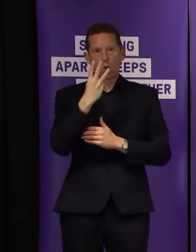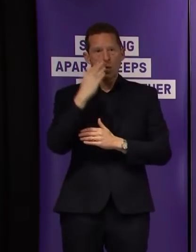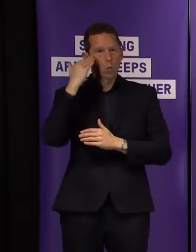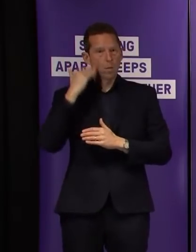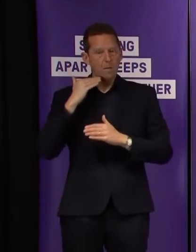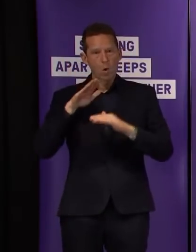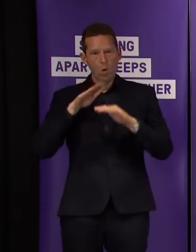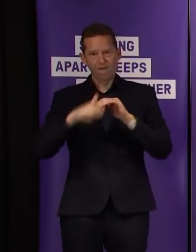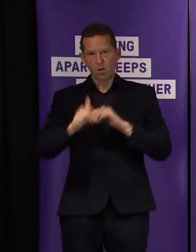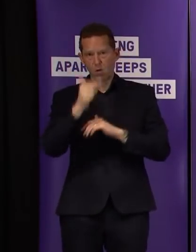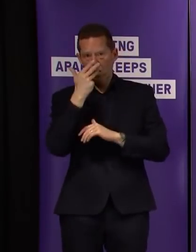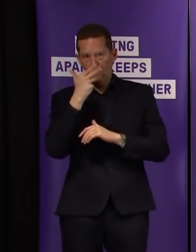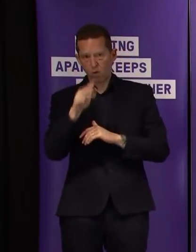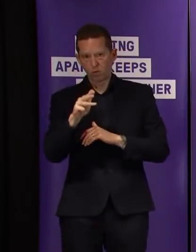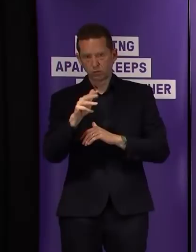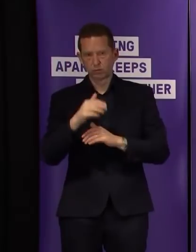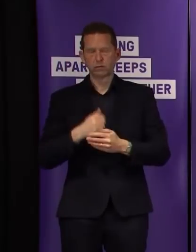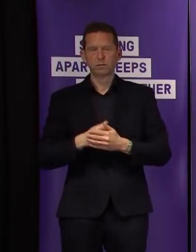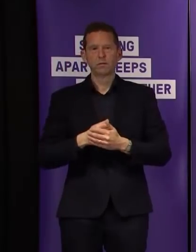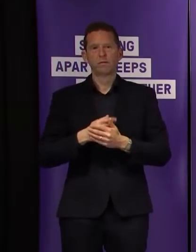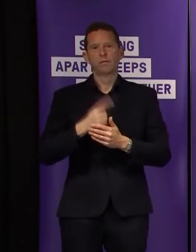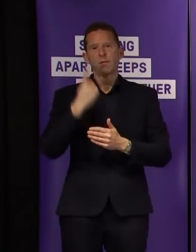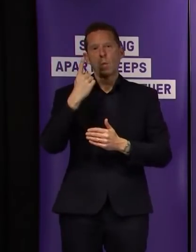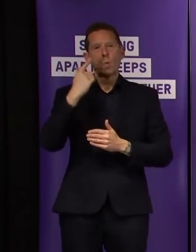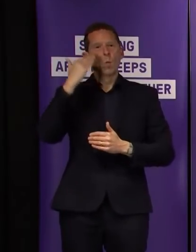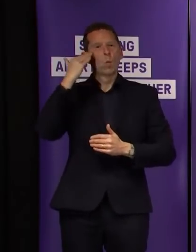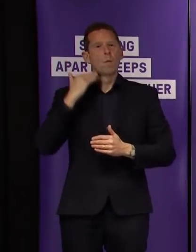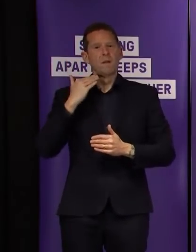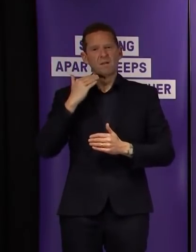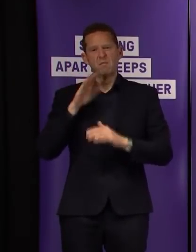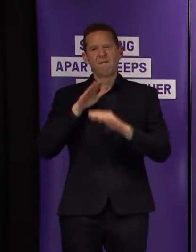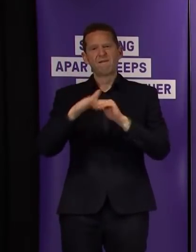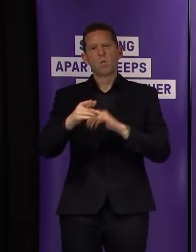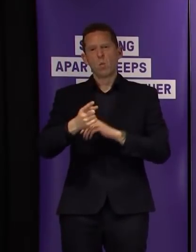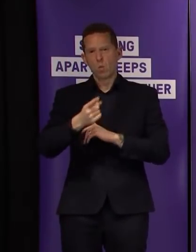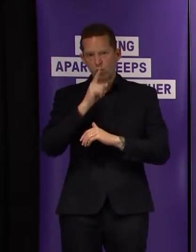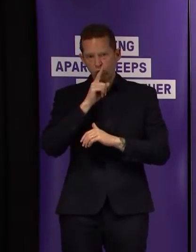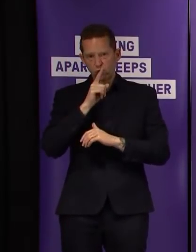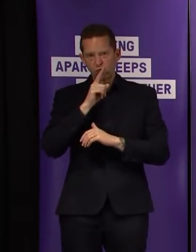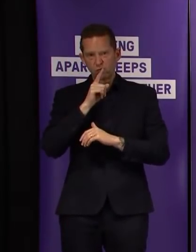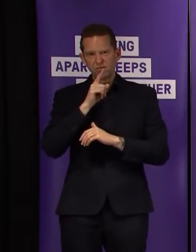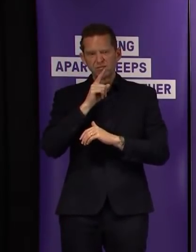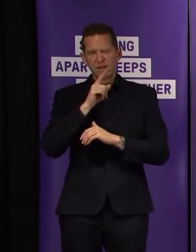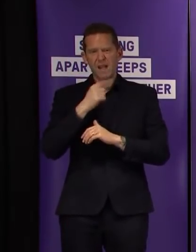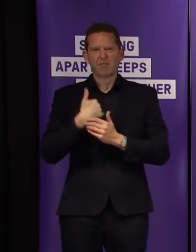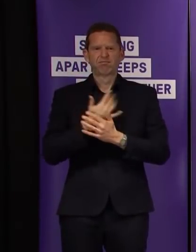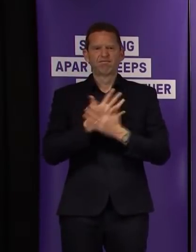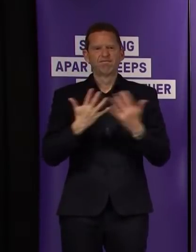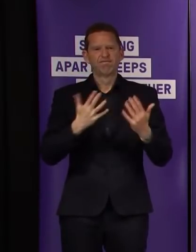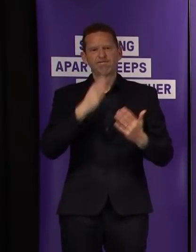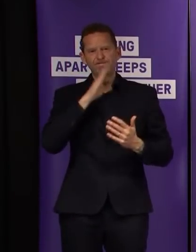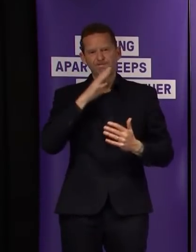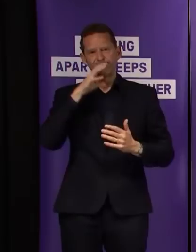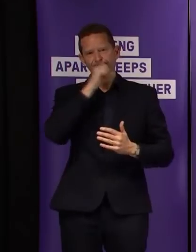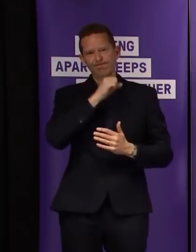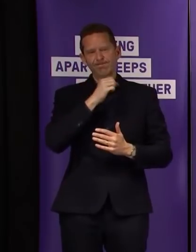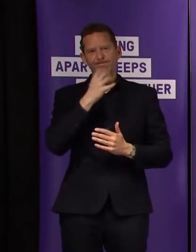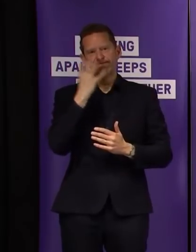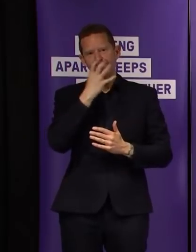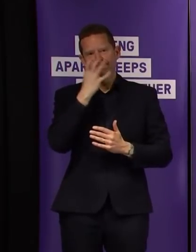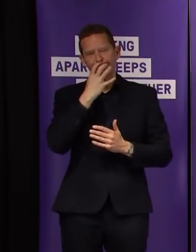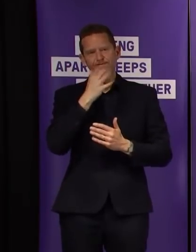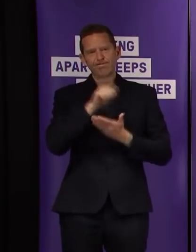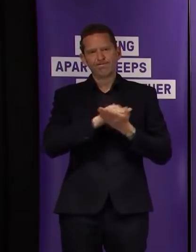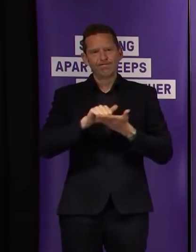females in their 90s, 1 female in her 100s, and we send our sincere sympathies and condolences to